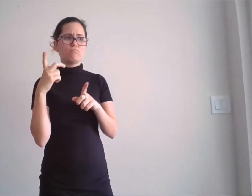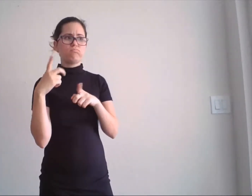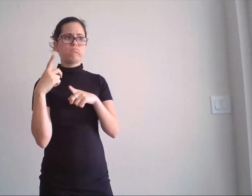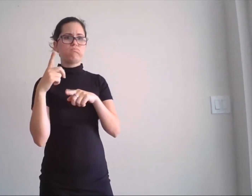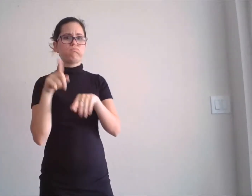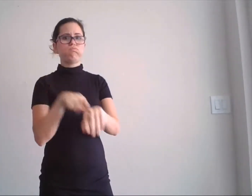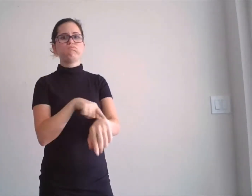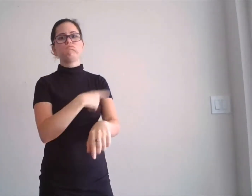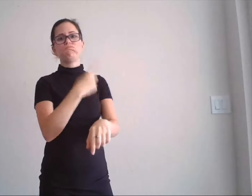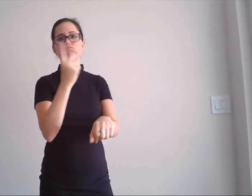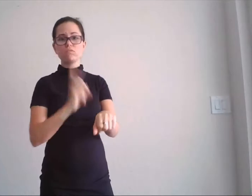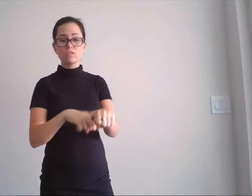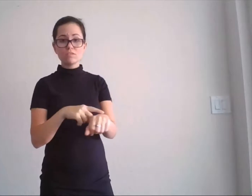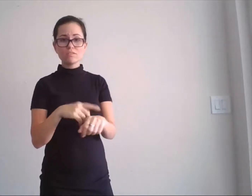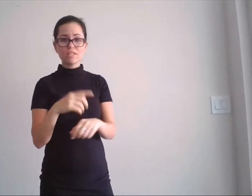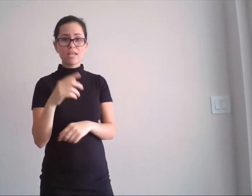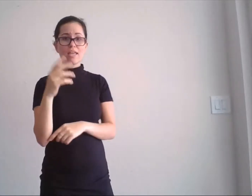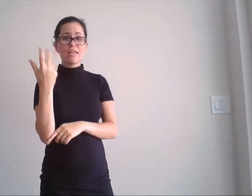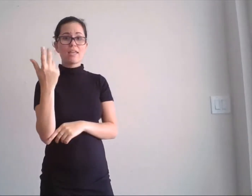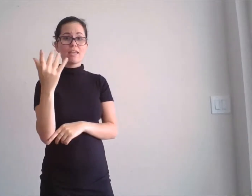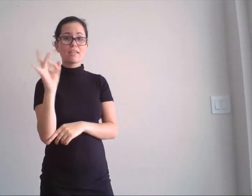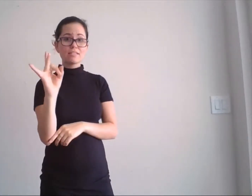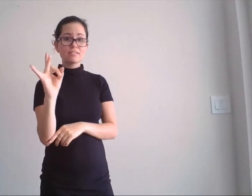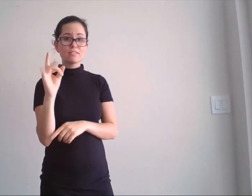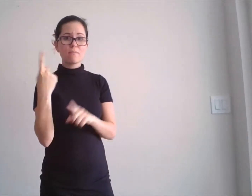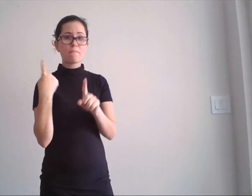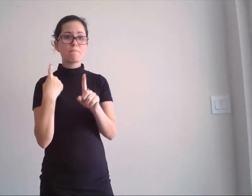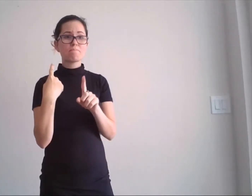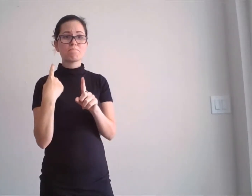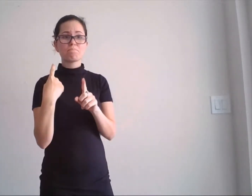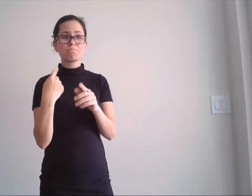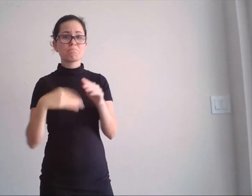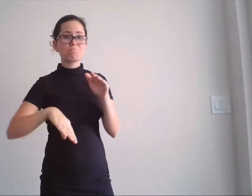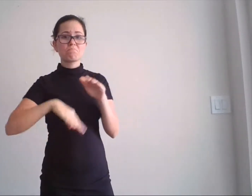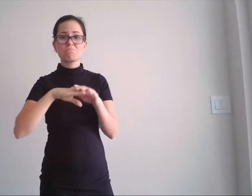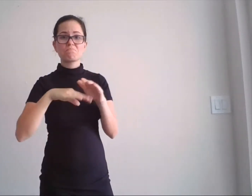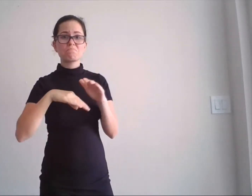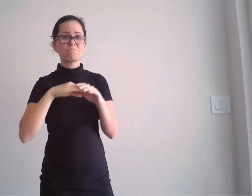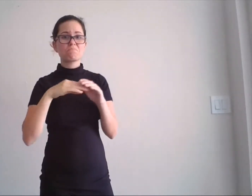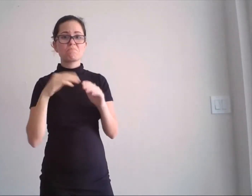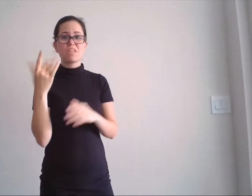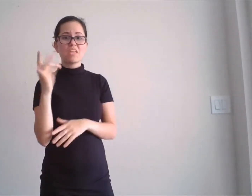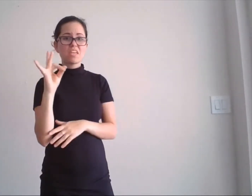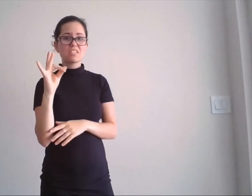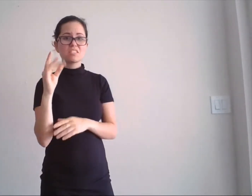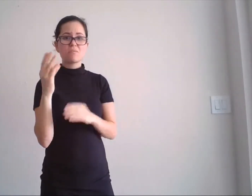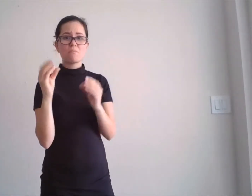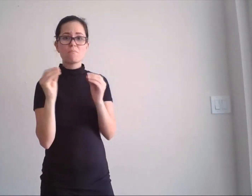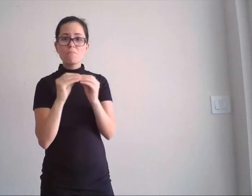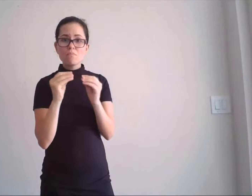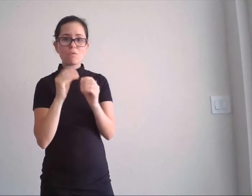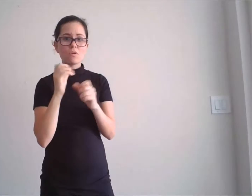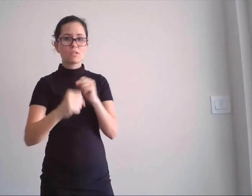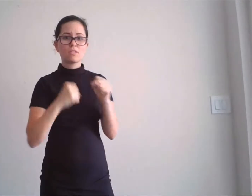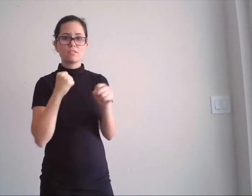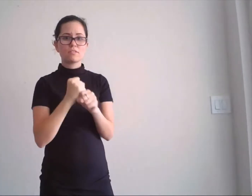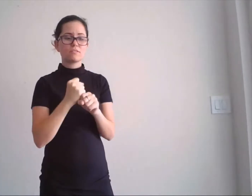anniversaries. Like, I've been married to Christy for over 19 years. And as of the recording of this, you've been married